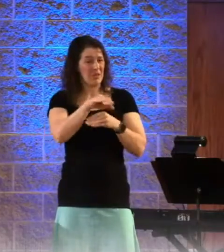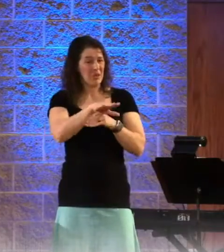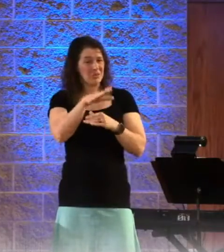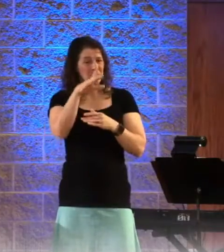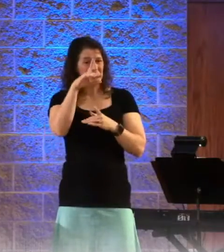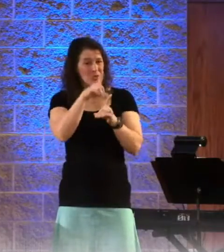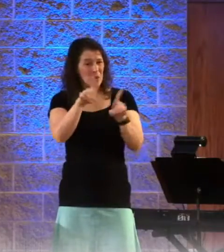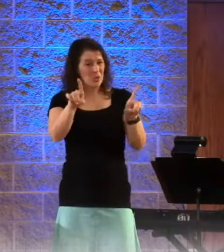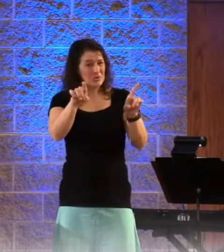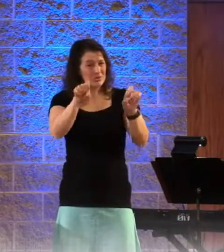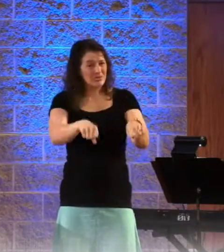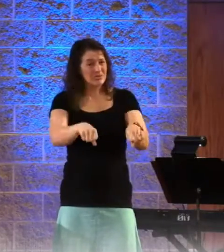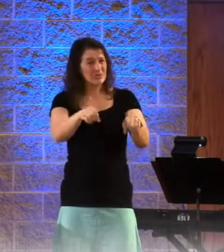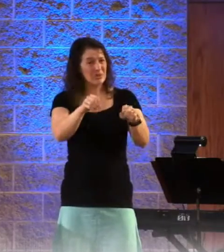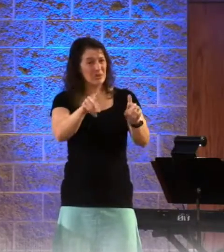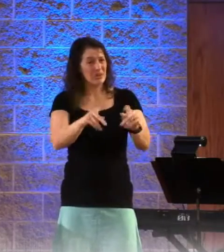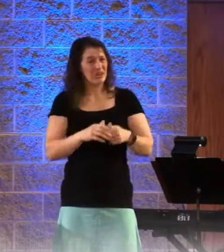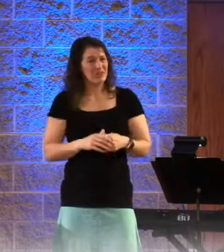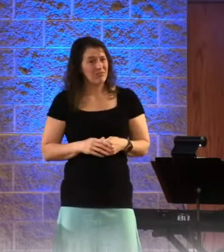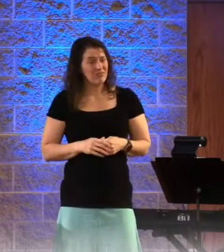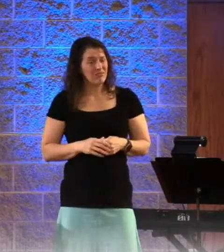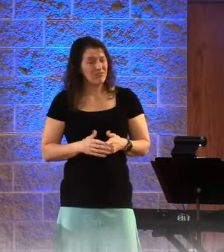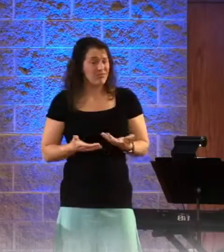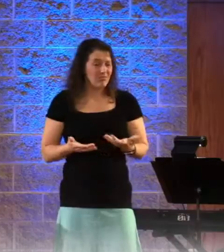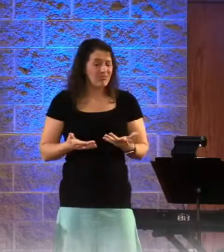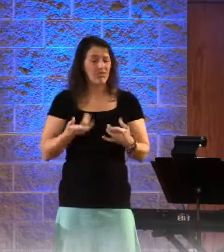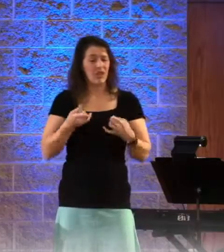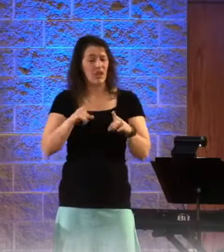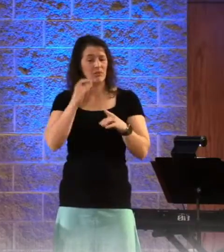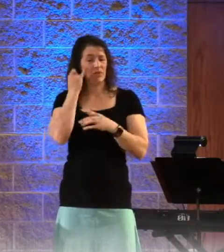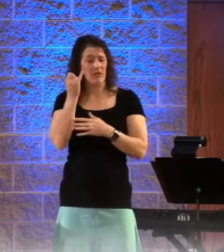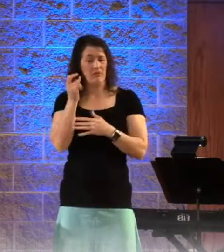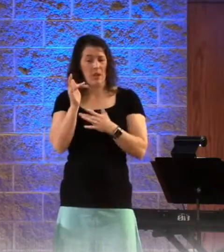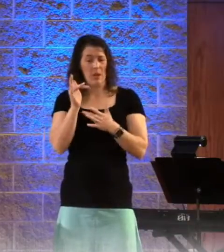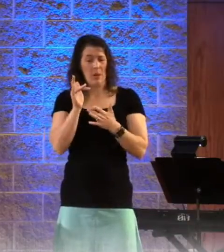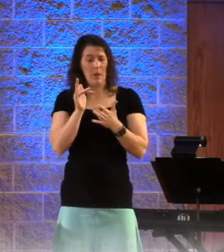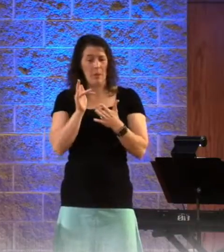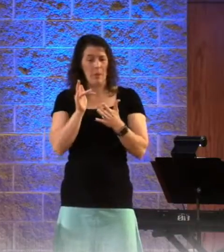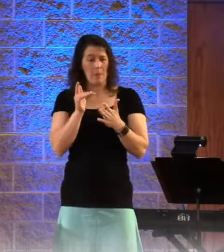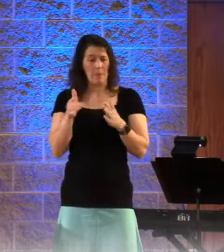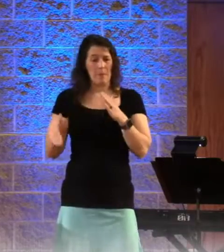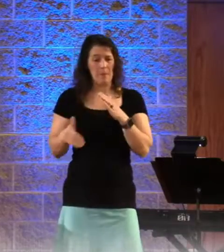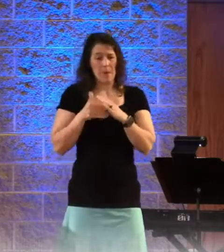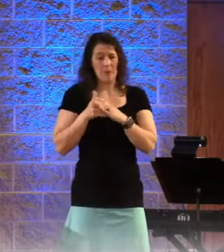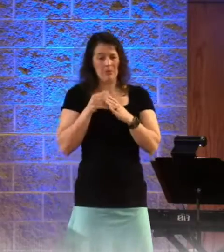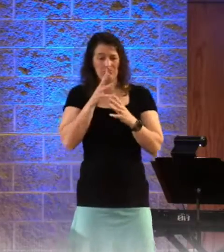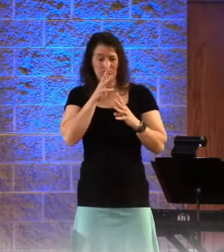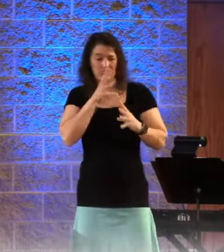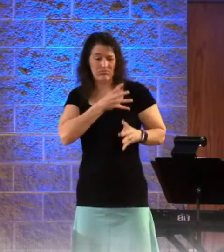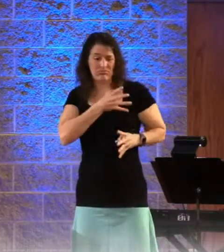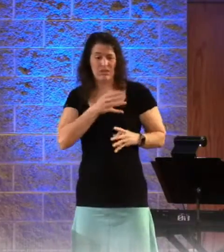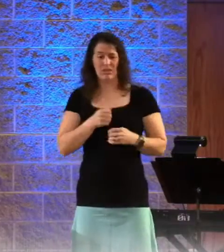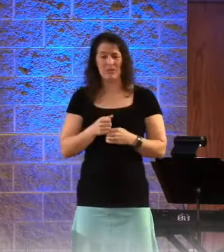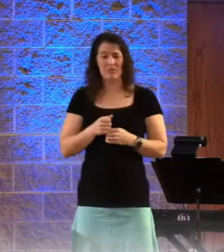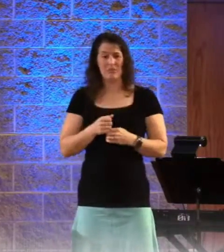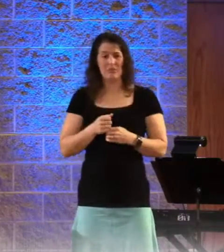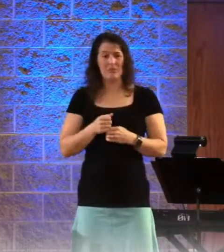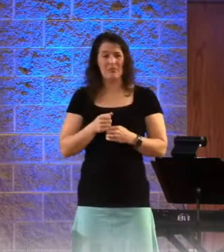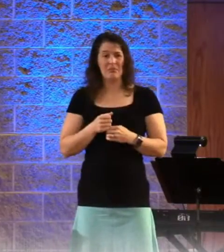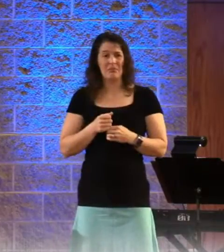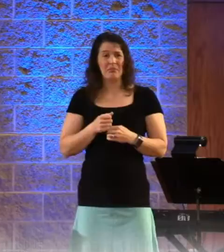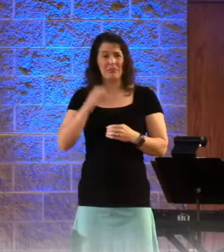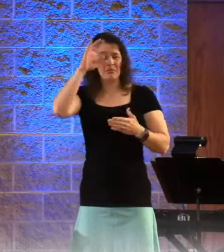happens if there is marital neglect? What if a husband or a wife has emotionally abandoned their spouse